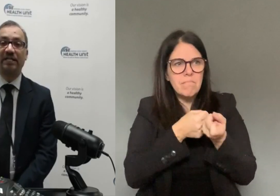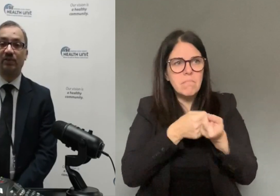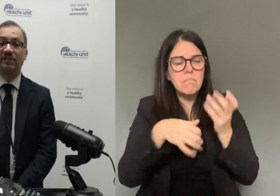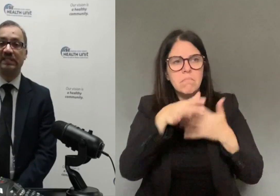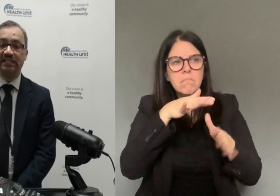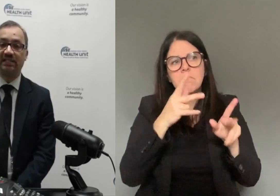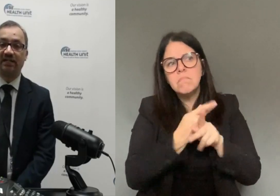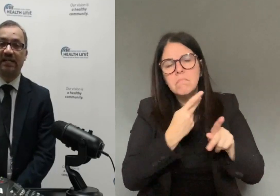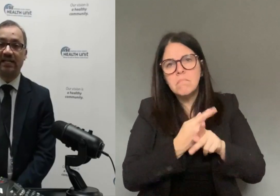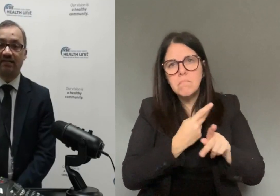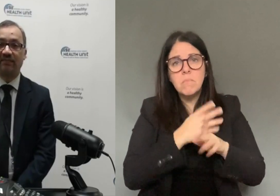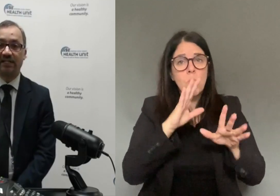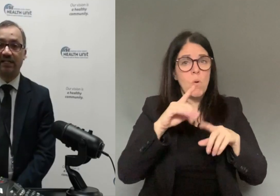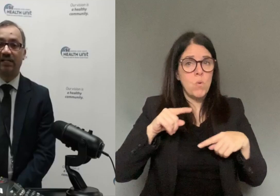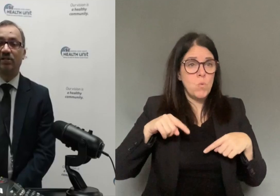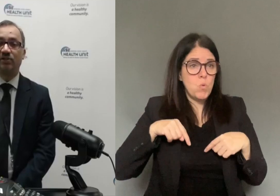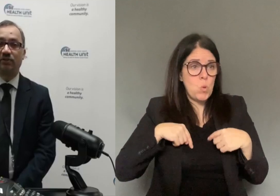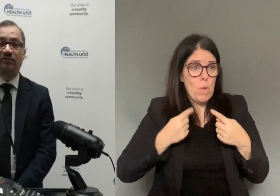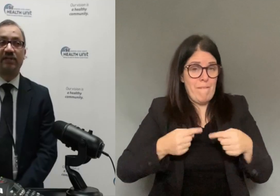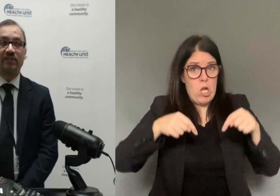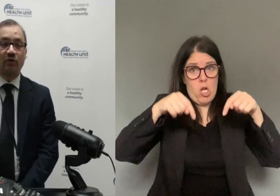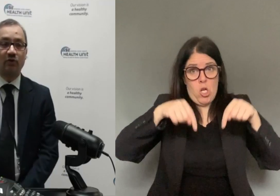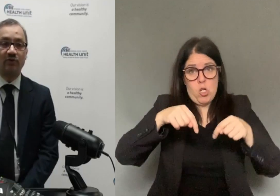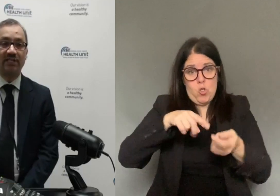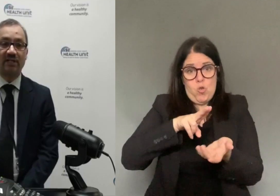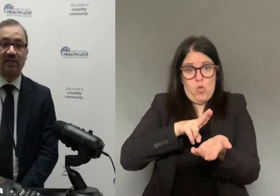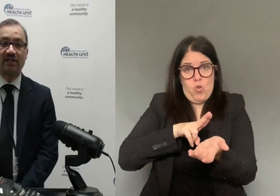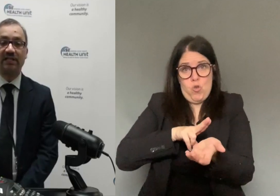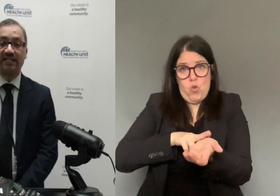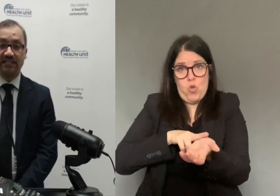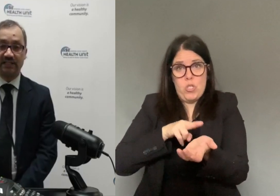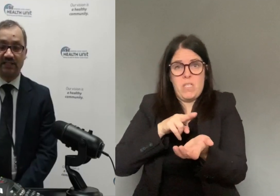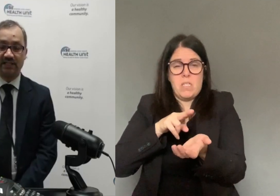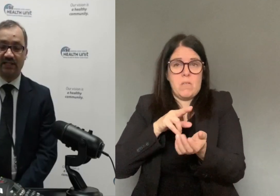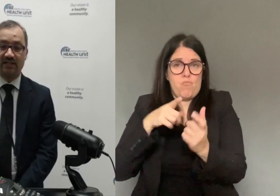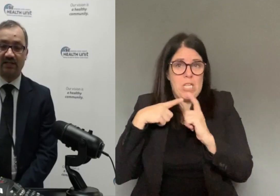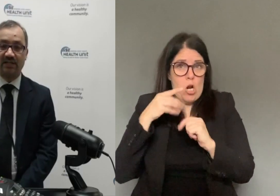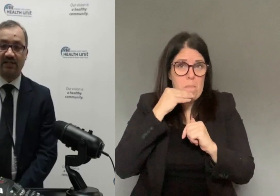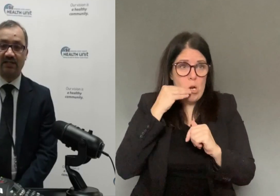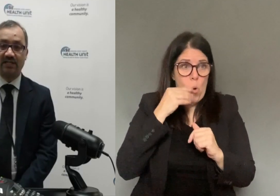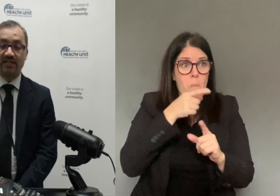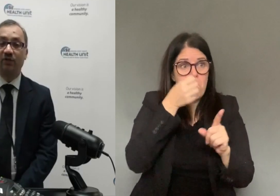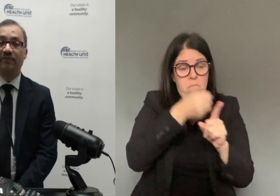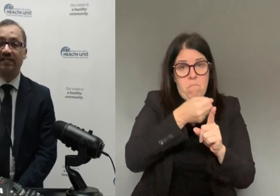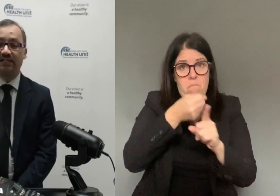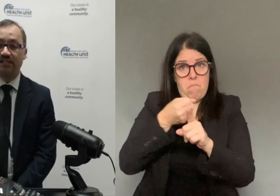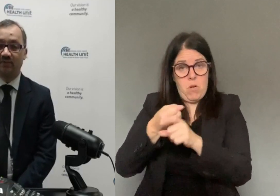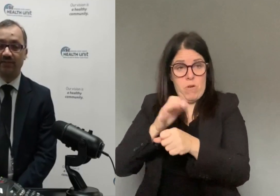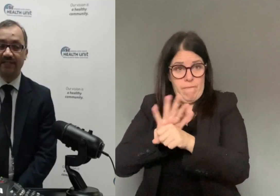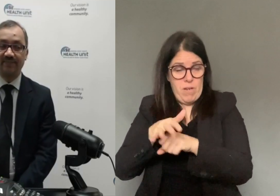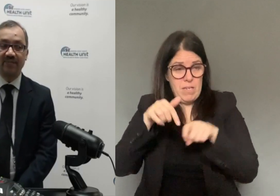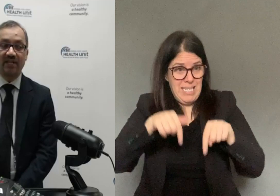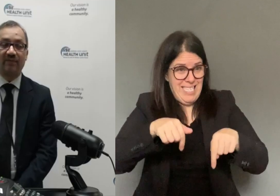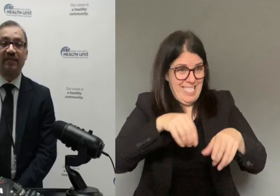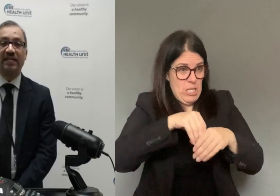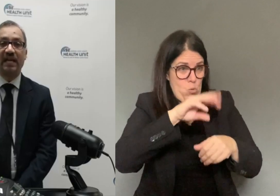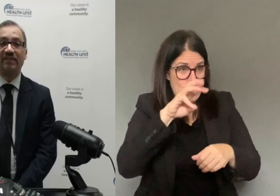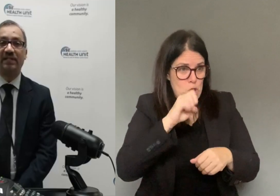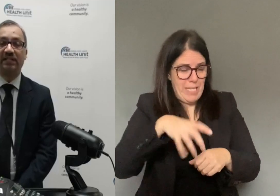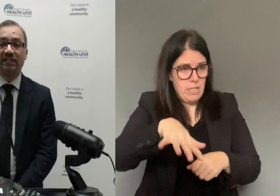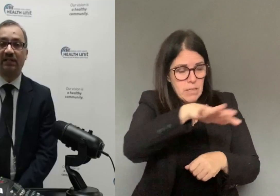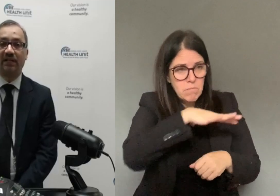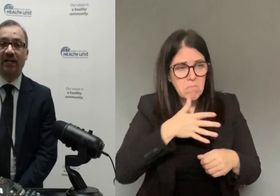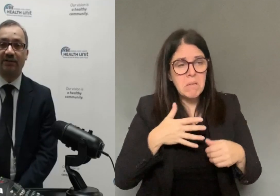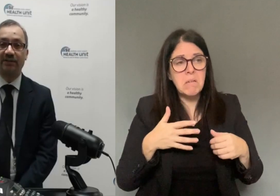and those needs are identified. So far, the homes that are in COVID-19 outbreak, we